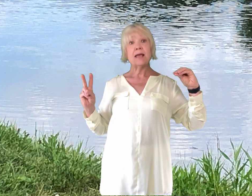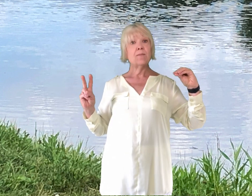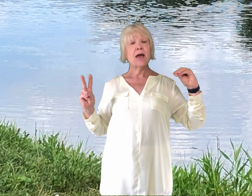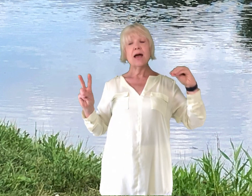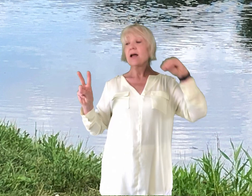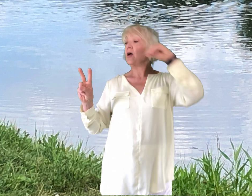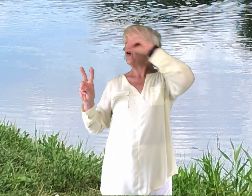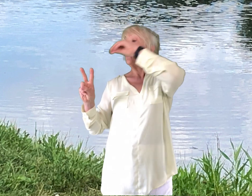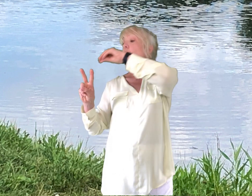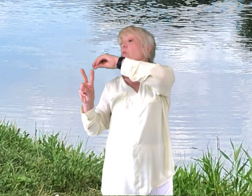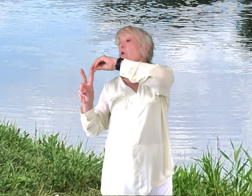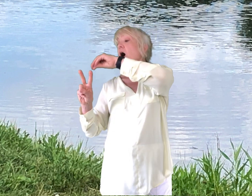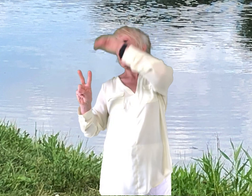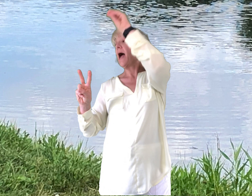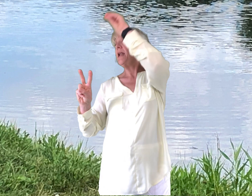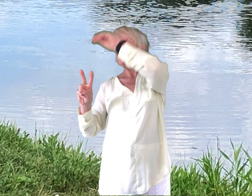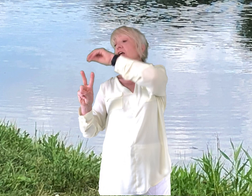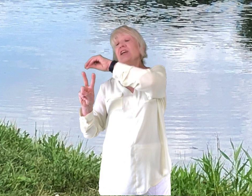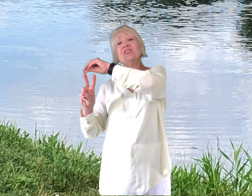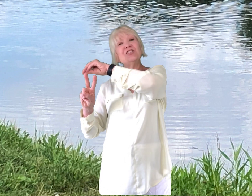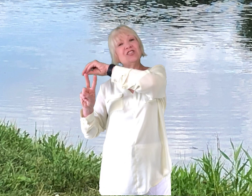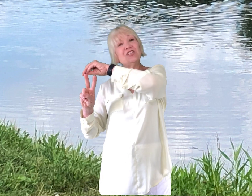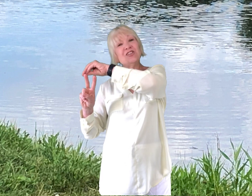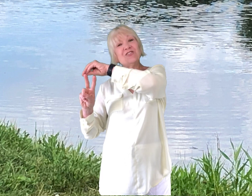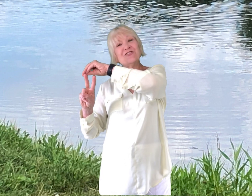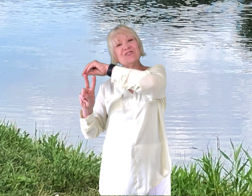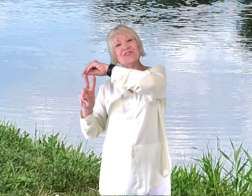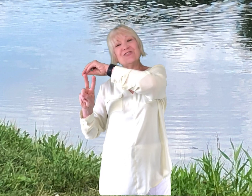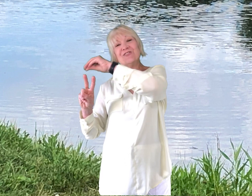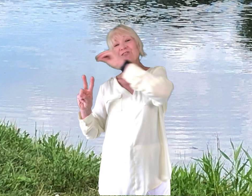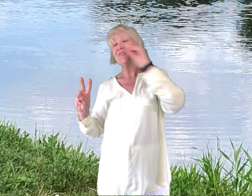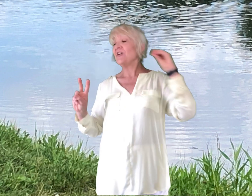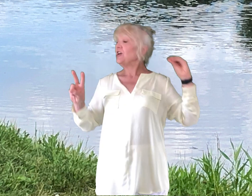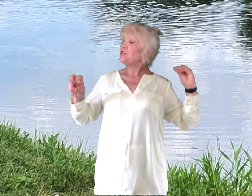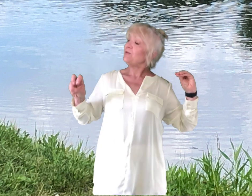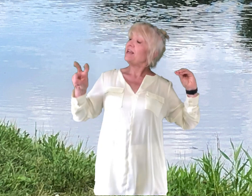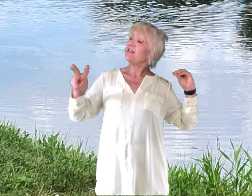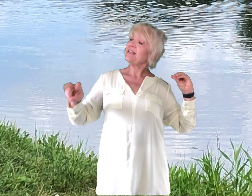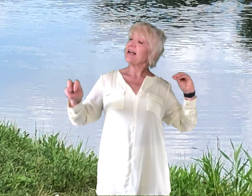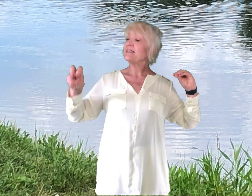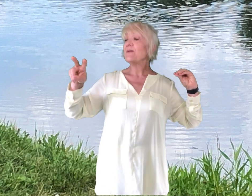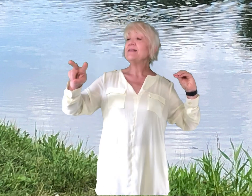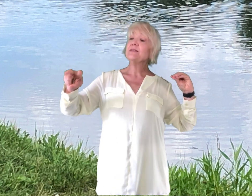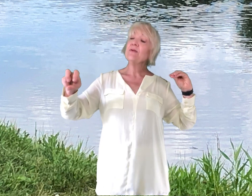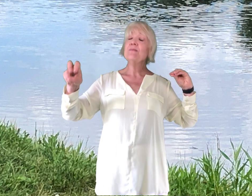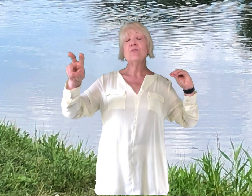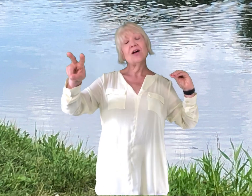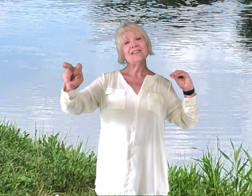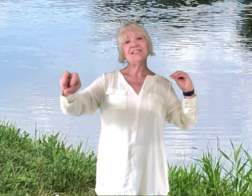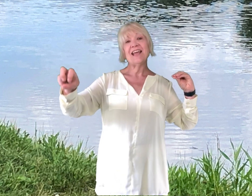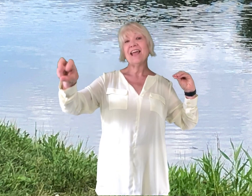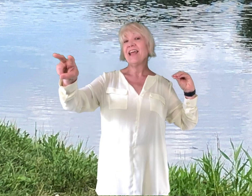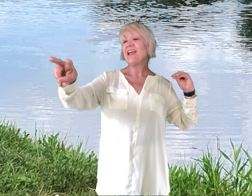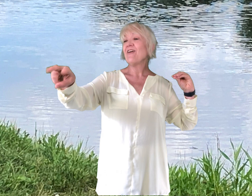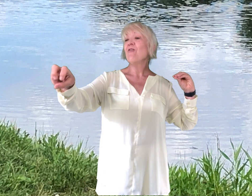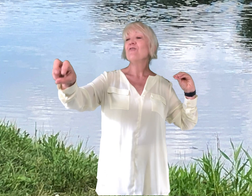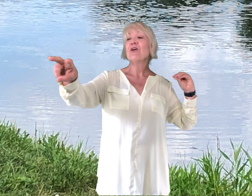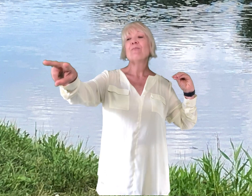came back? One, two. Two little ducks went swimming one day over the